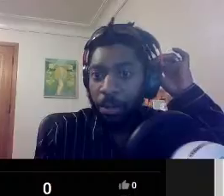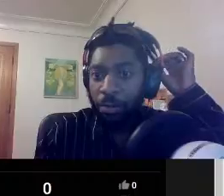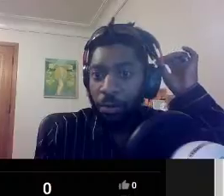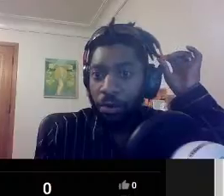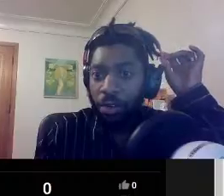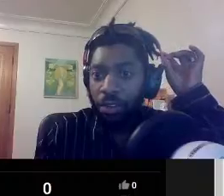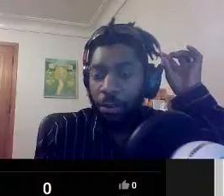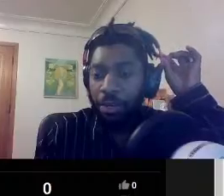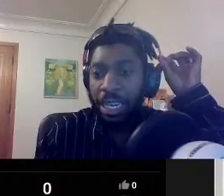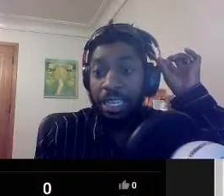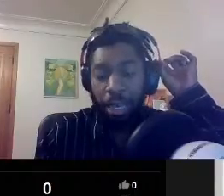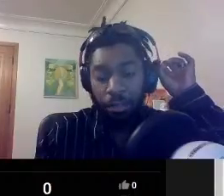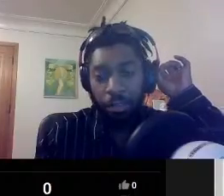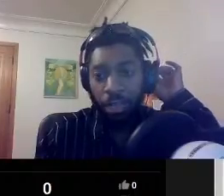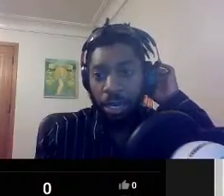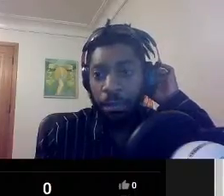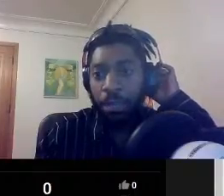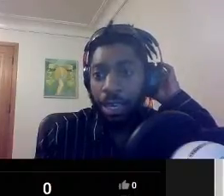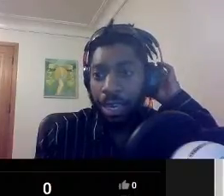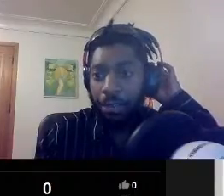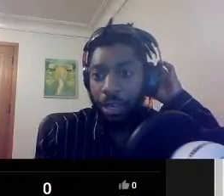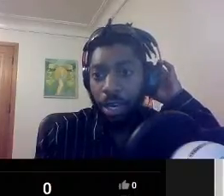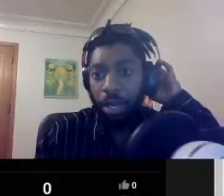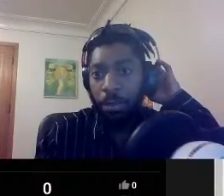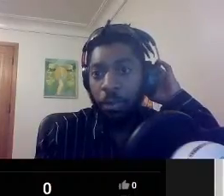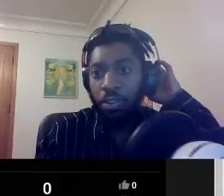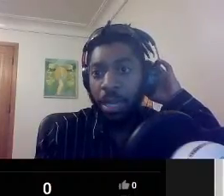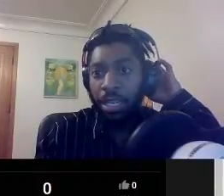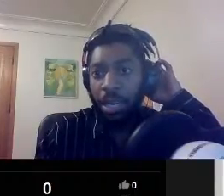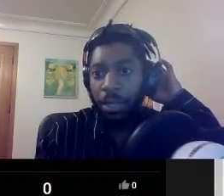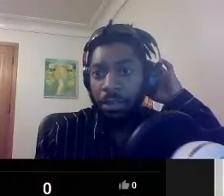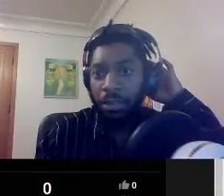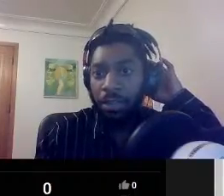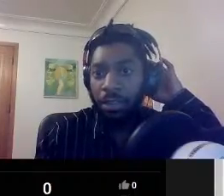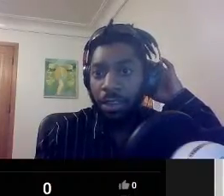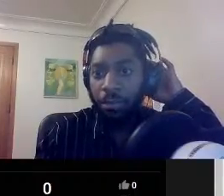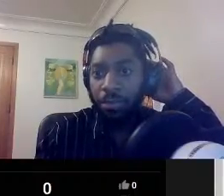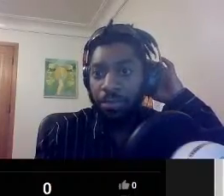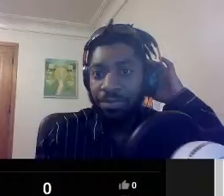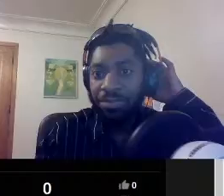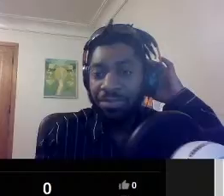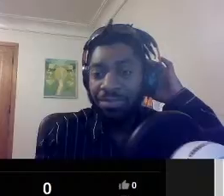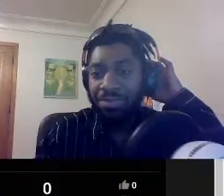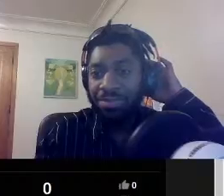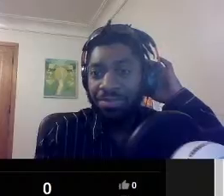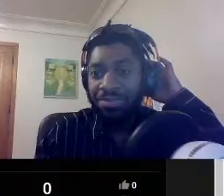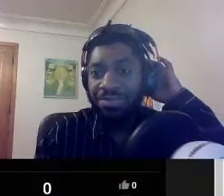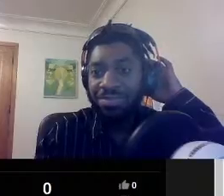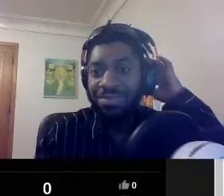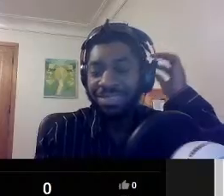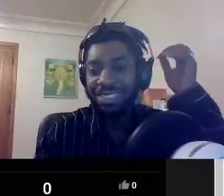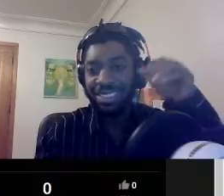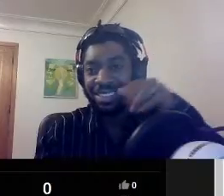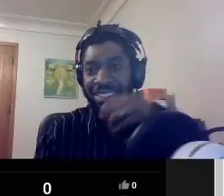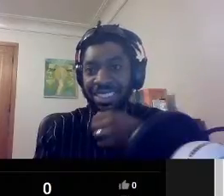free play rewards every day? Yes, you can. I haven't, especially my Konami, so it's good stuff.